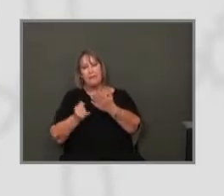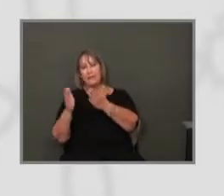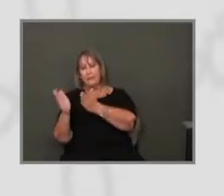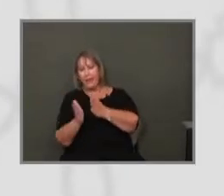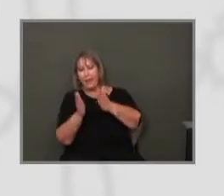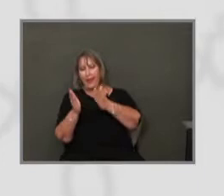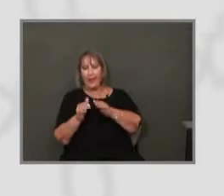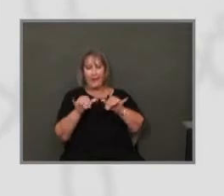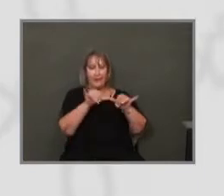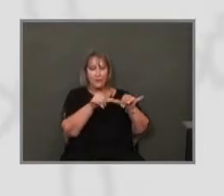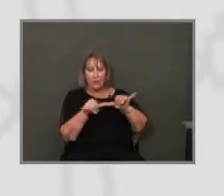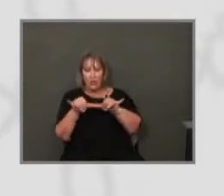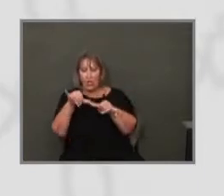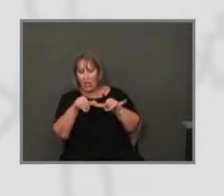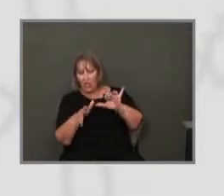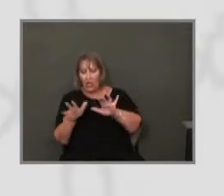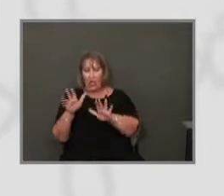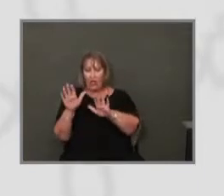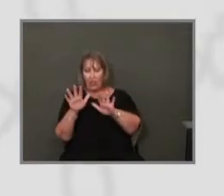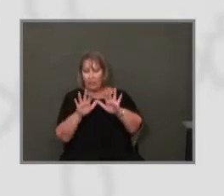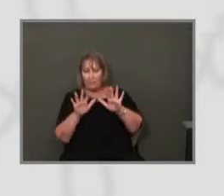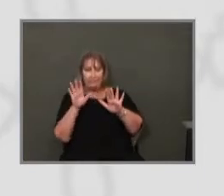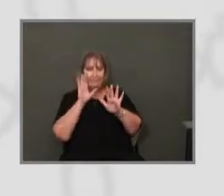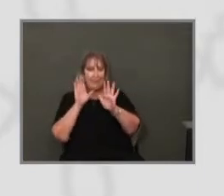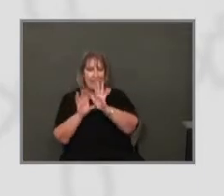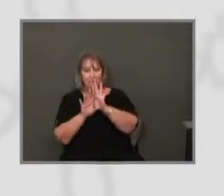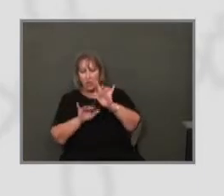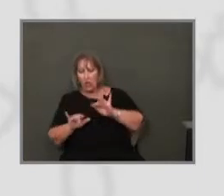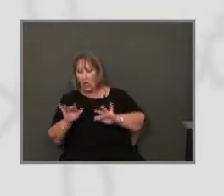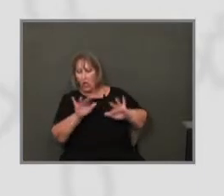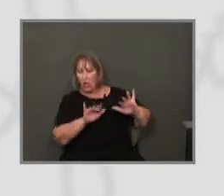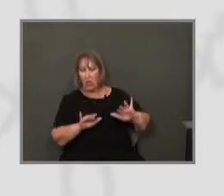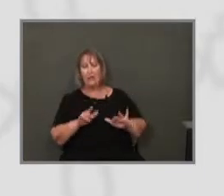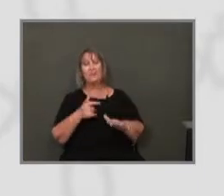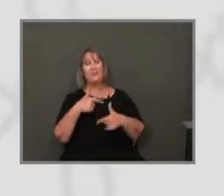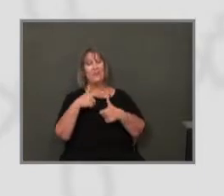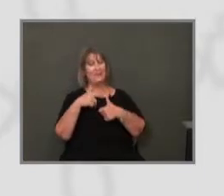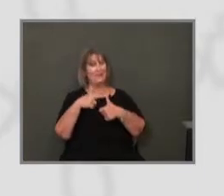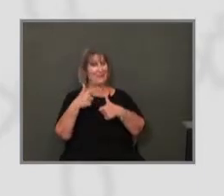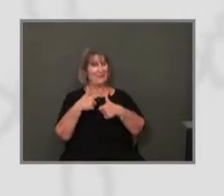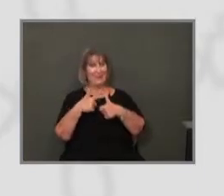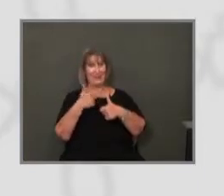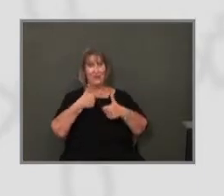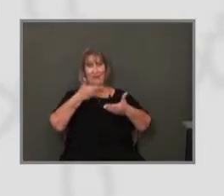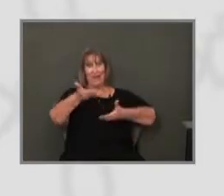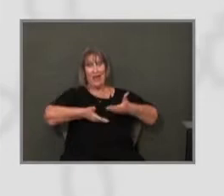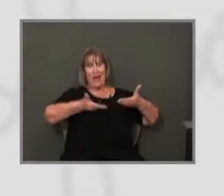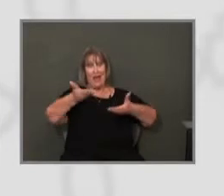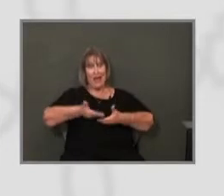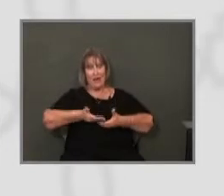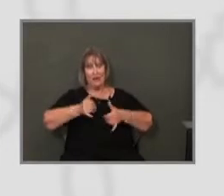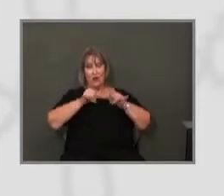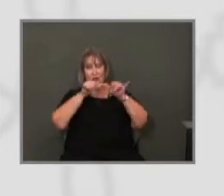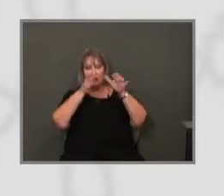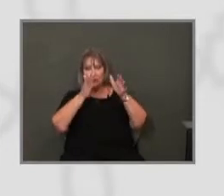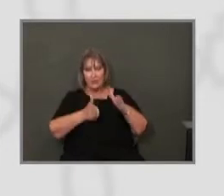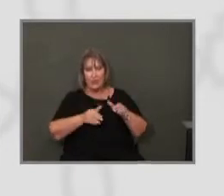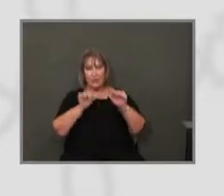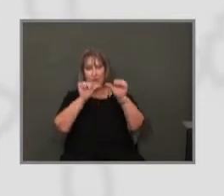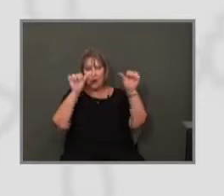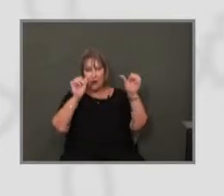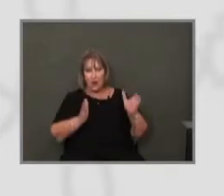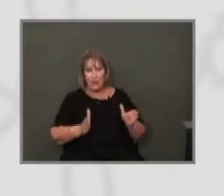October or November will mass select every engineer, architect, and landscape architect for all 183 bond